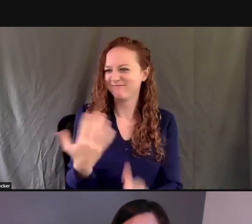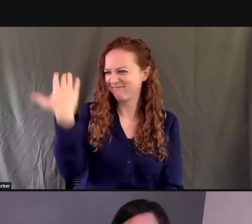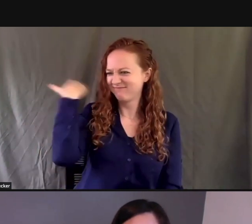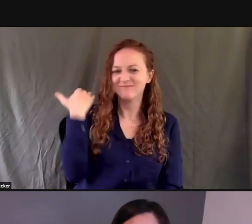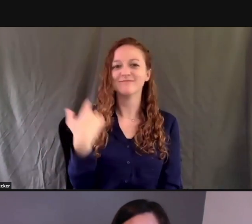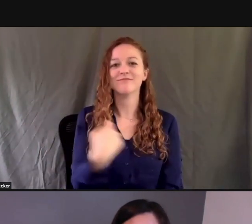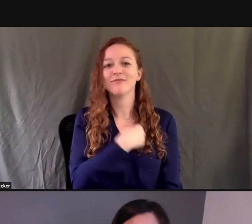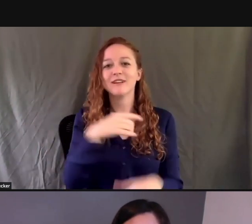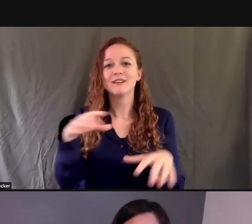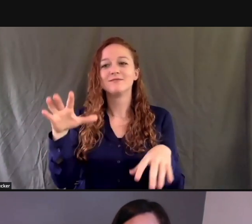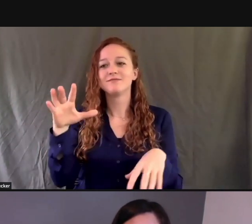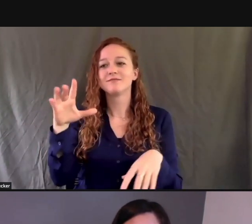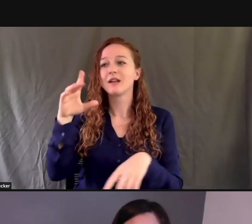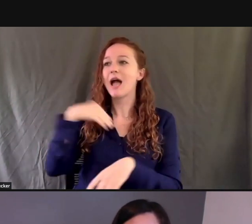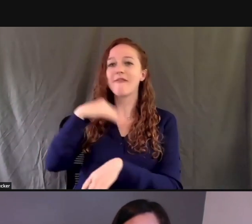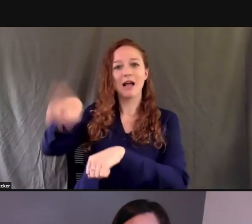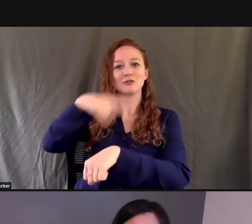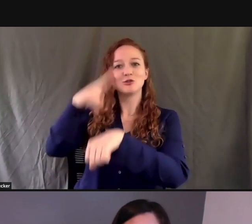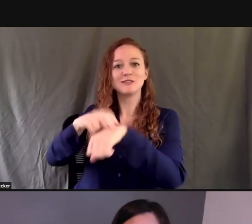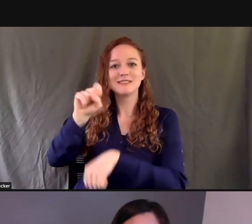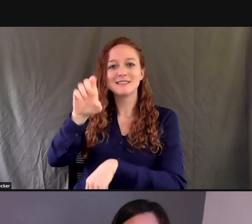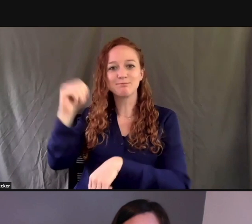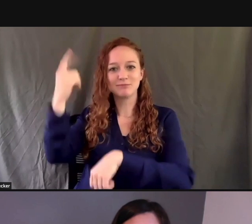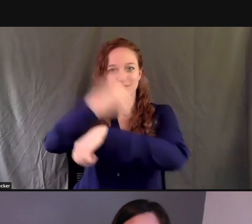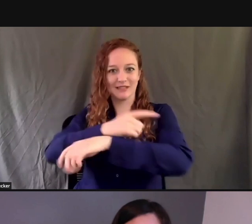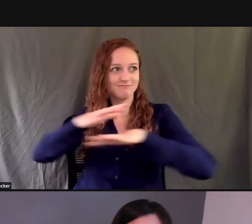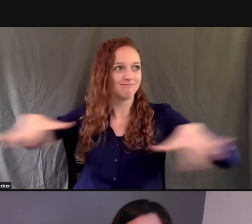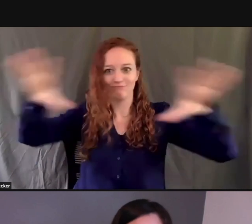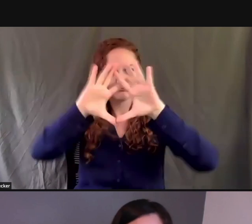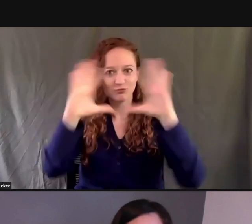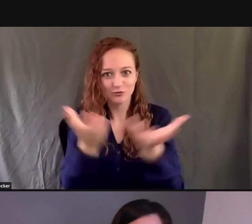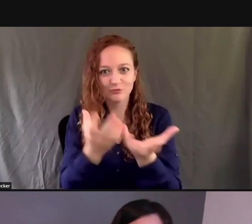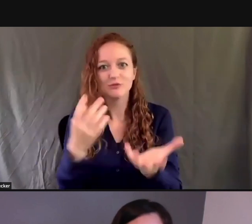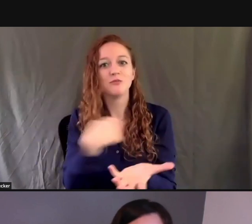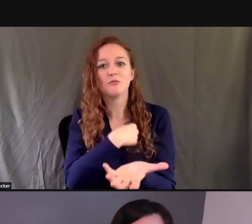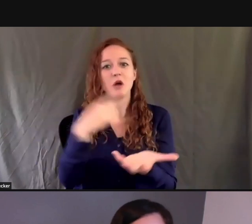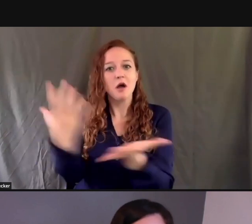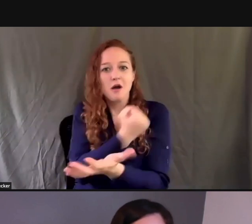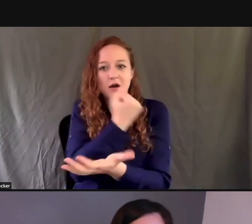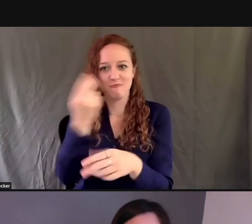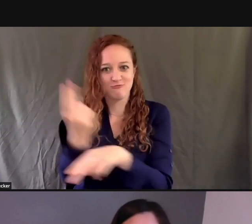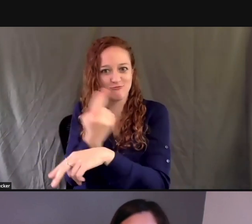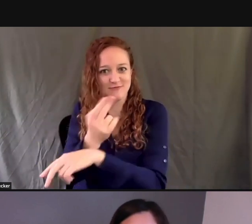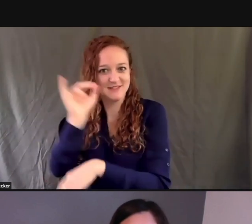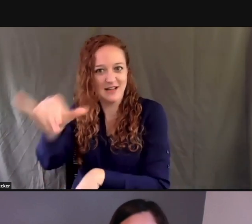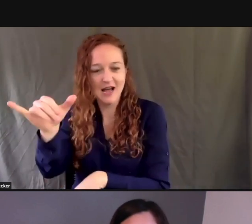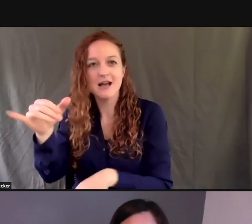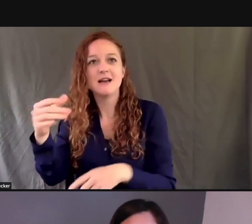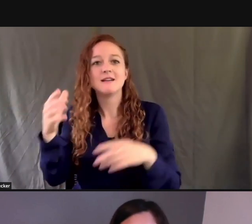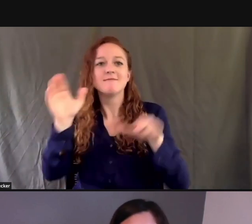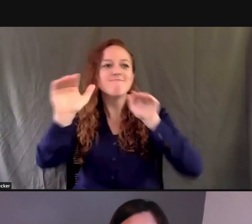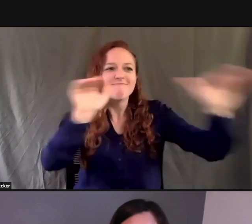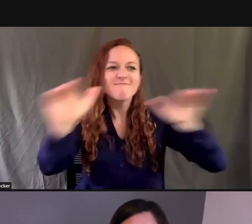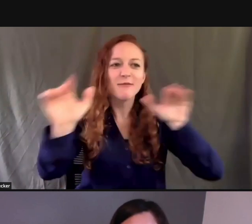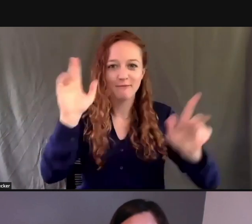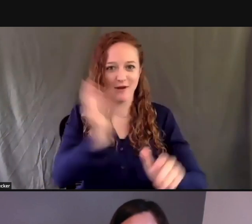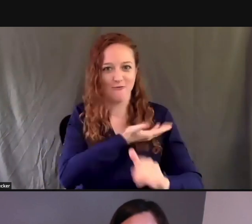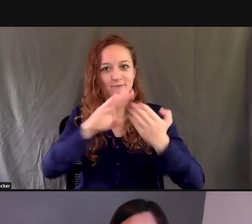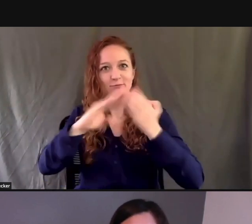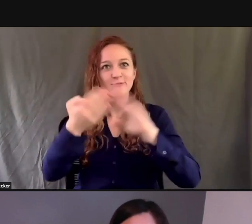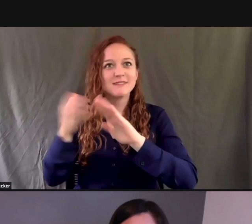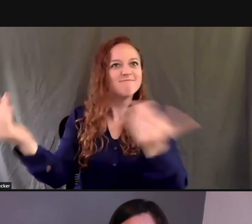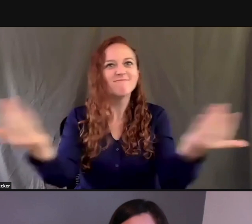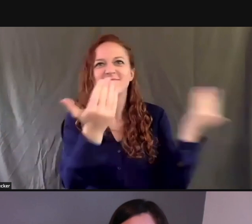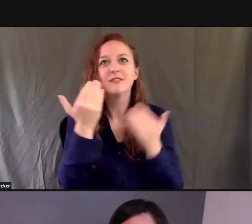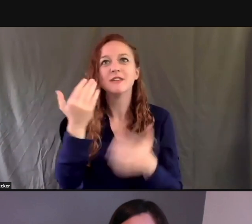And then the editing and captioning of the videos is about 1 to 3 hours. So if a program freezes, if a program dies, if